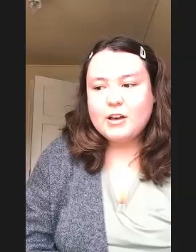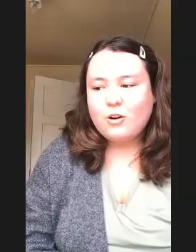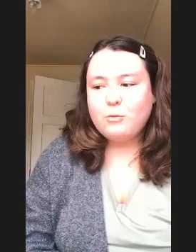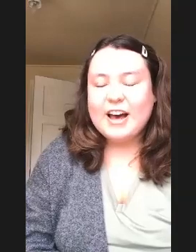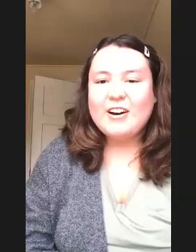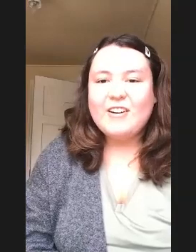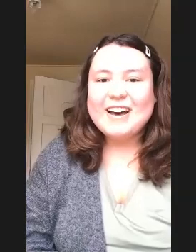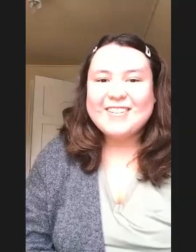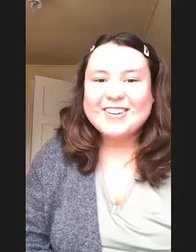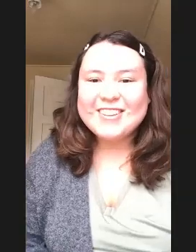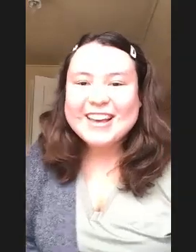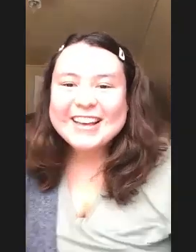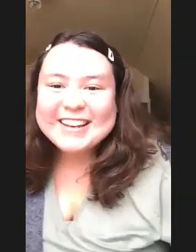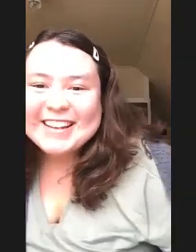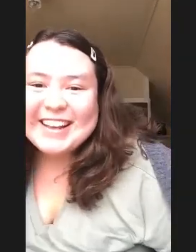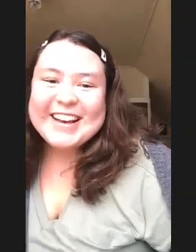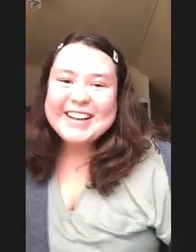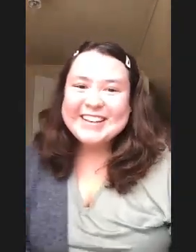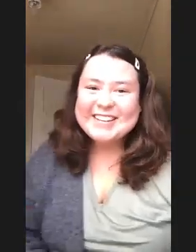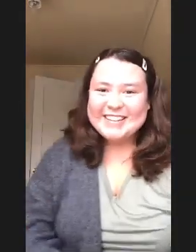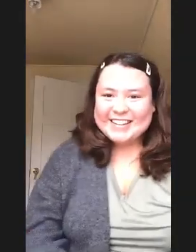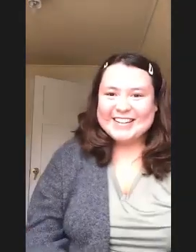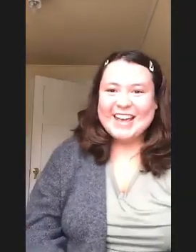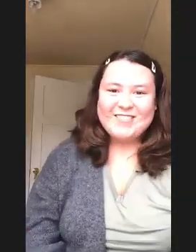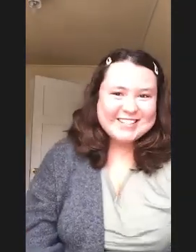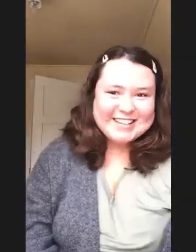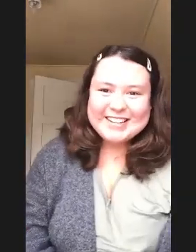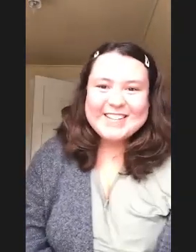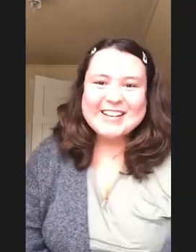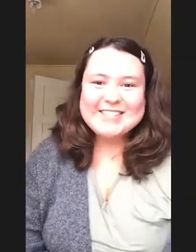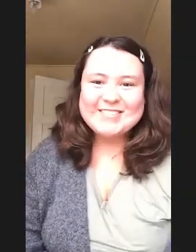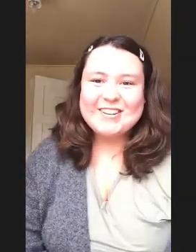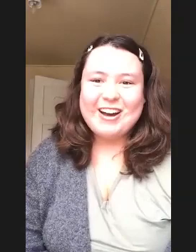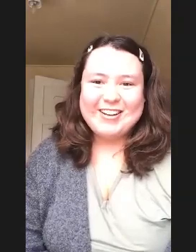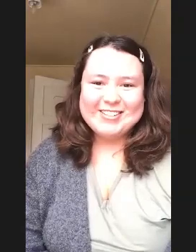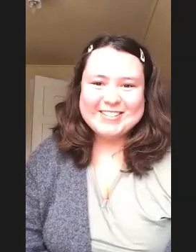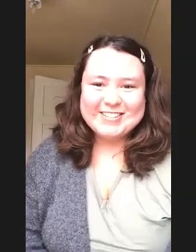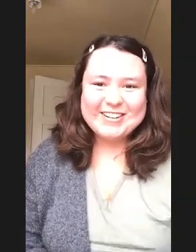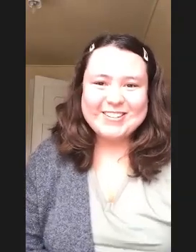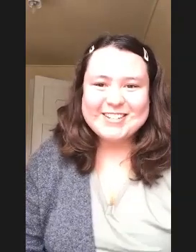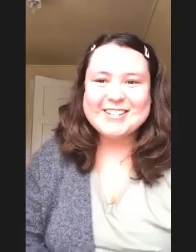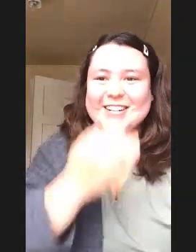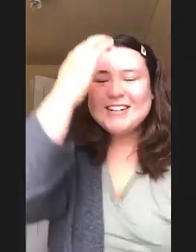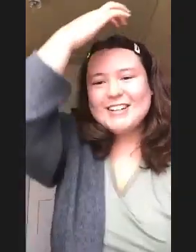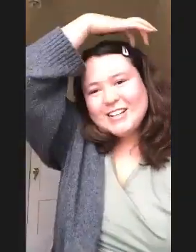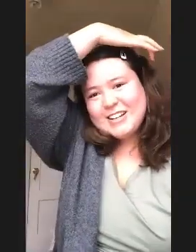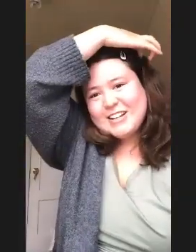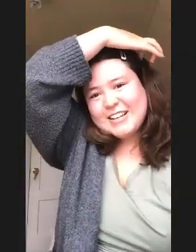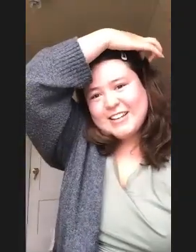oh wow. I don't know that. I haven't taken a class in a while, so I'm not sure. Yeah, I guess you don't